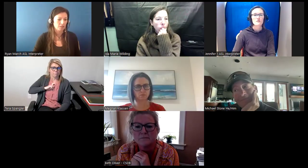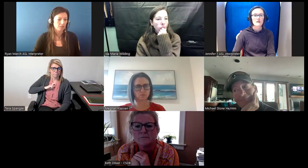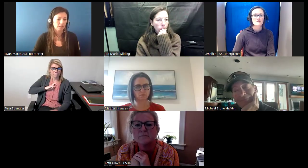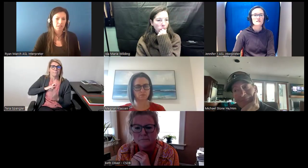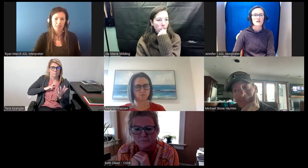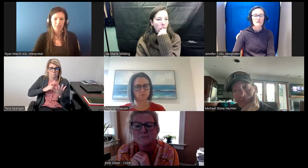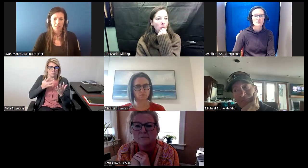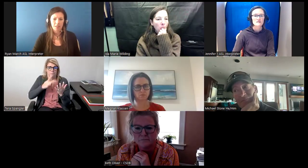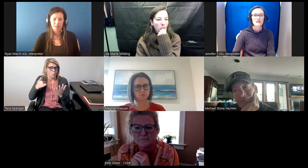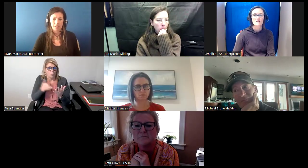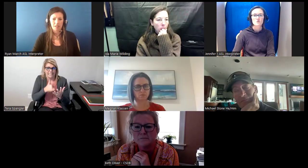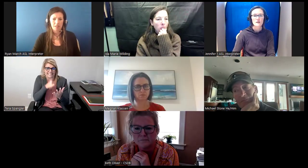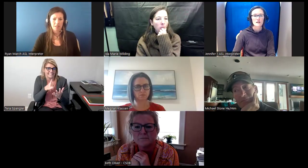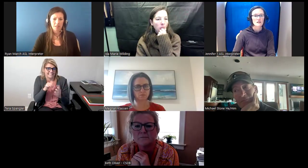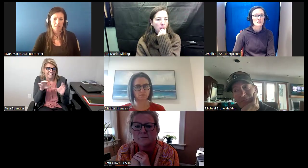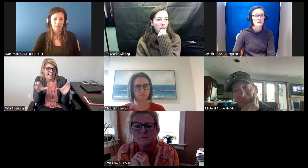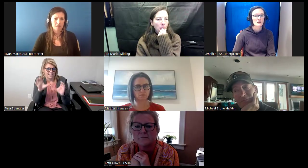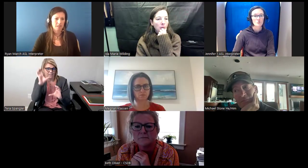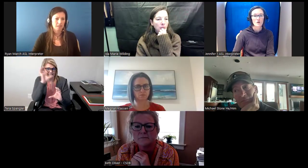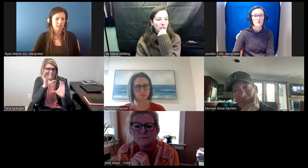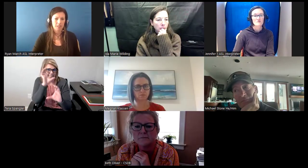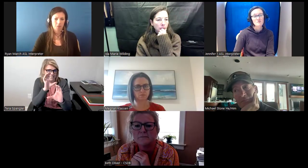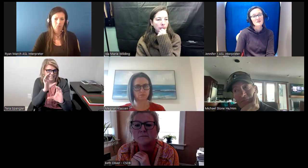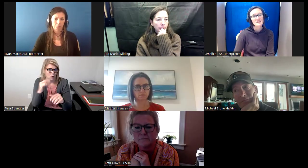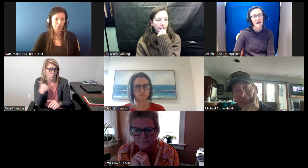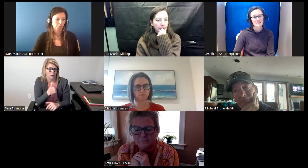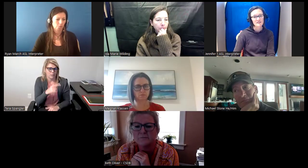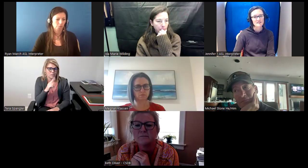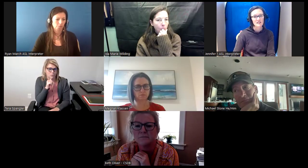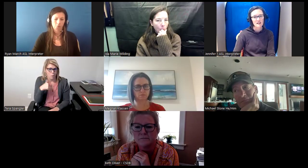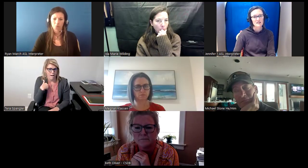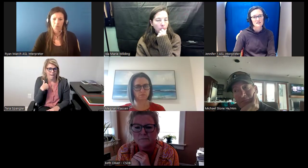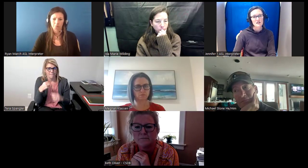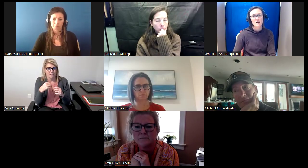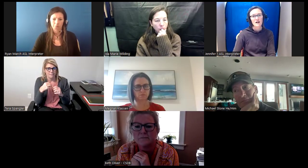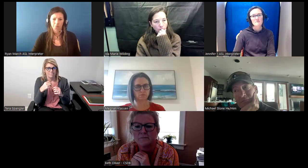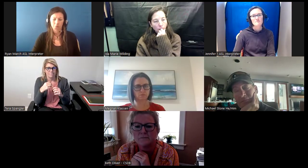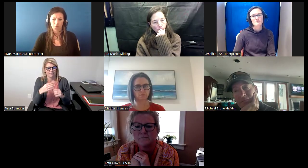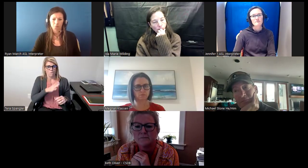for a few $1,000s, and but we didn't actively seek it